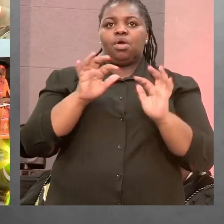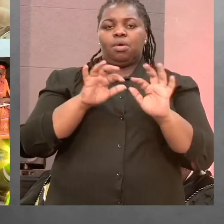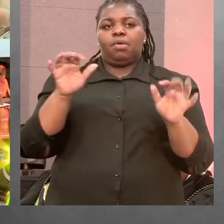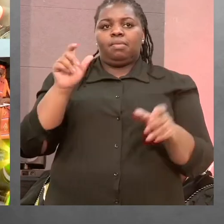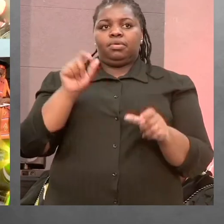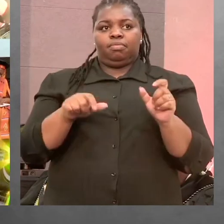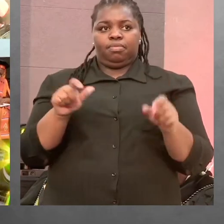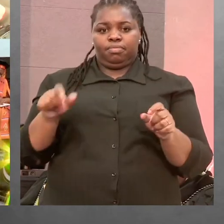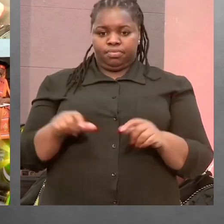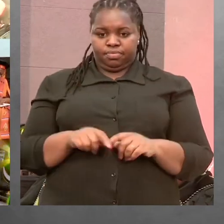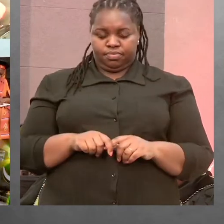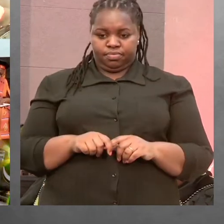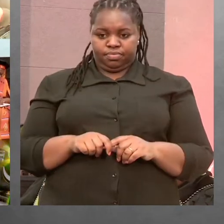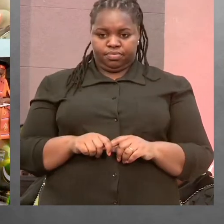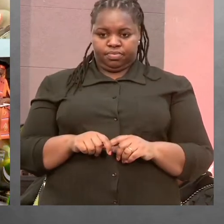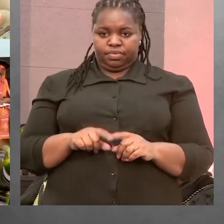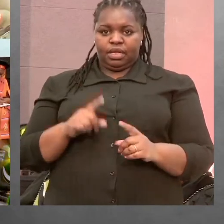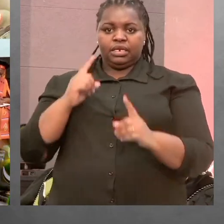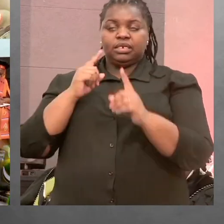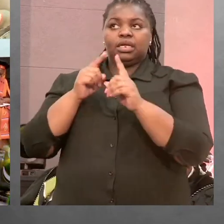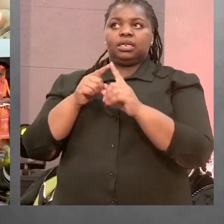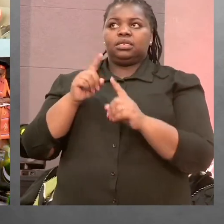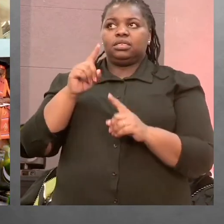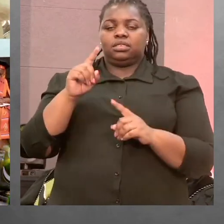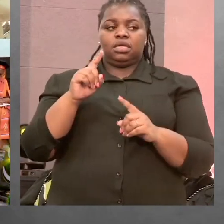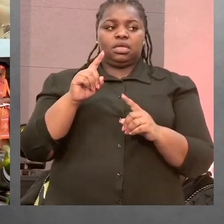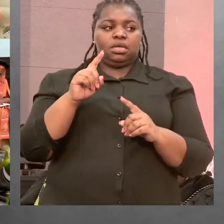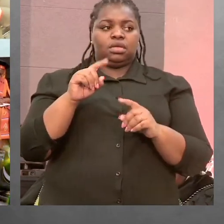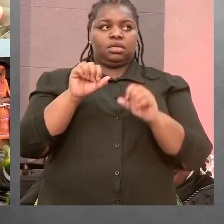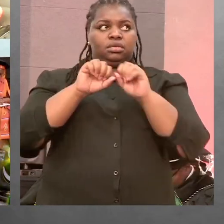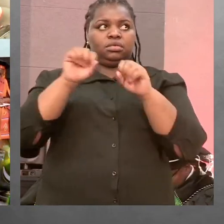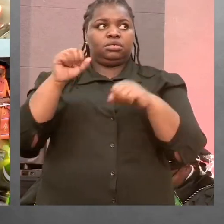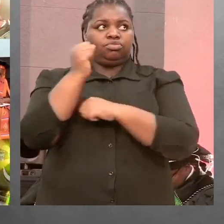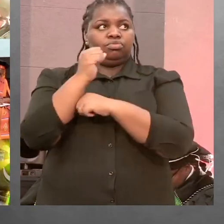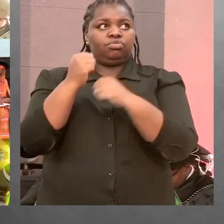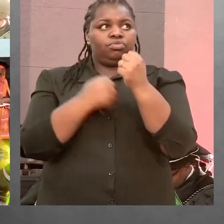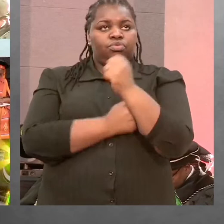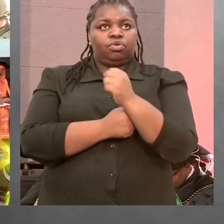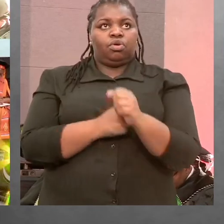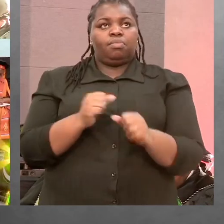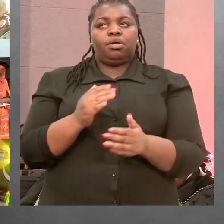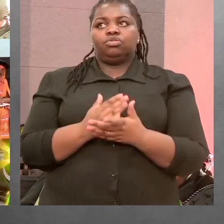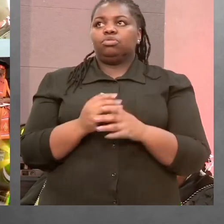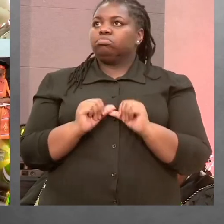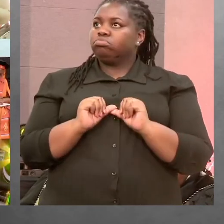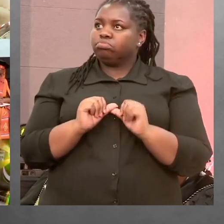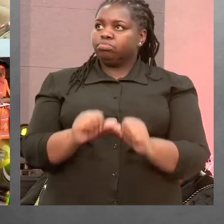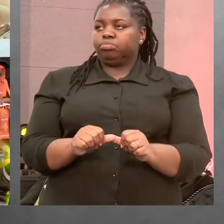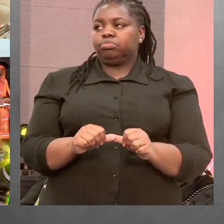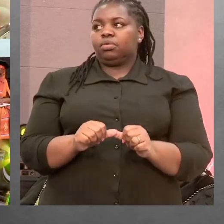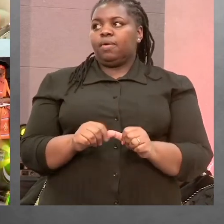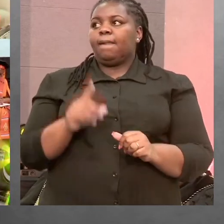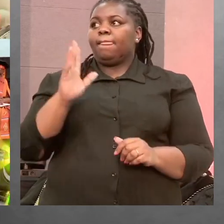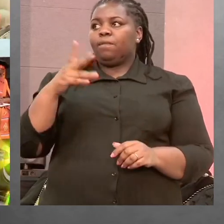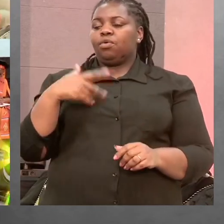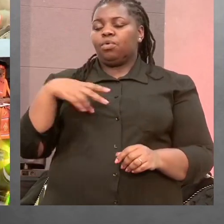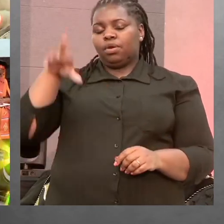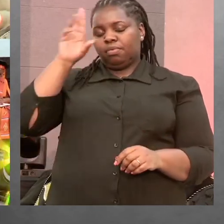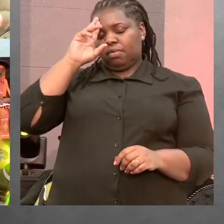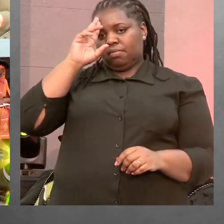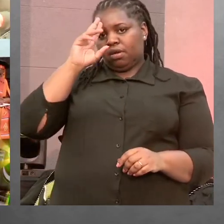purse, directed to infrastructure development to ensure conducive learning spaces. You will recall